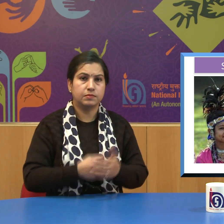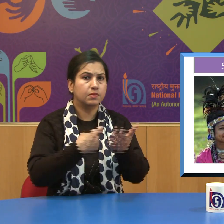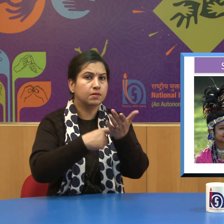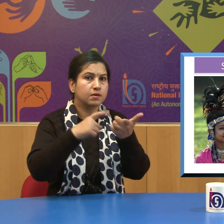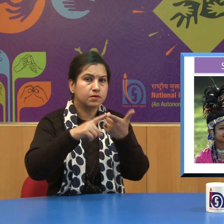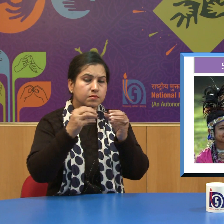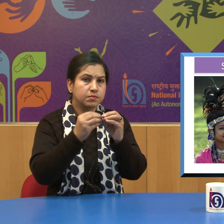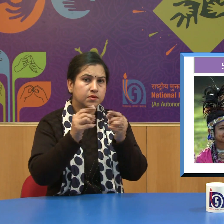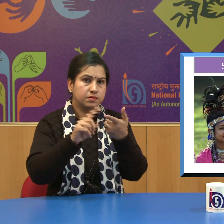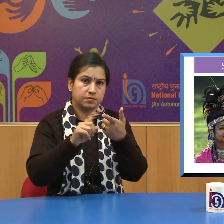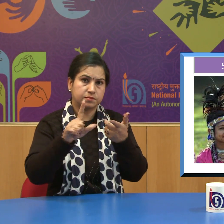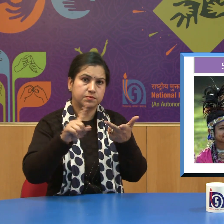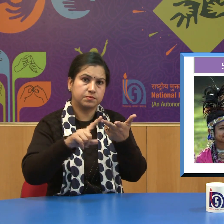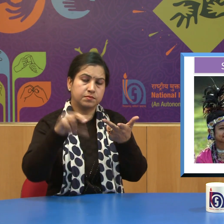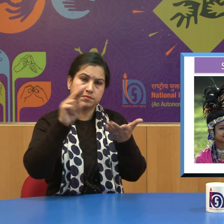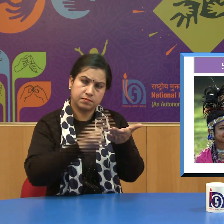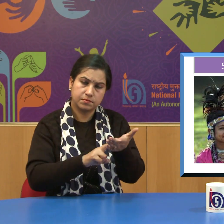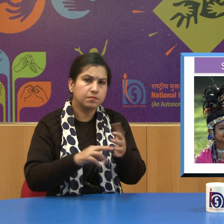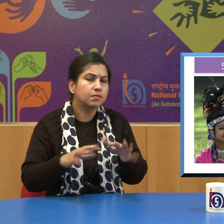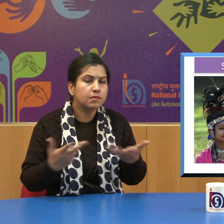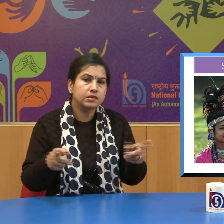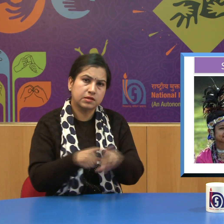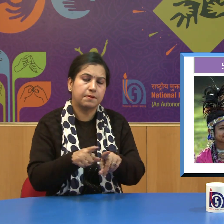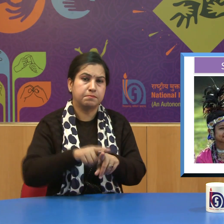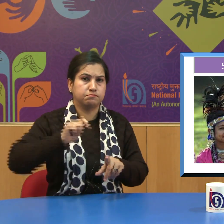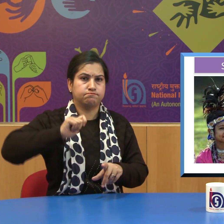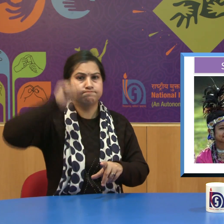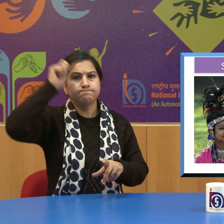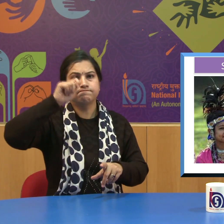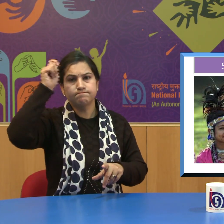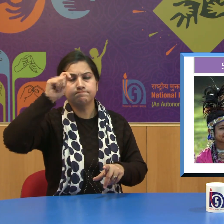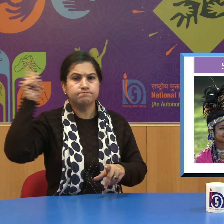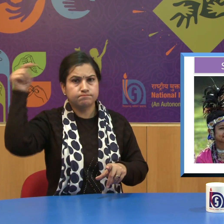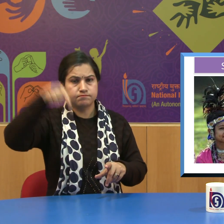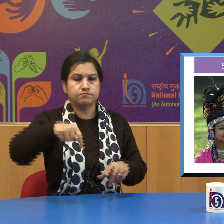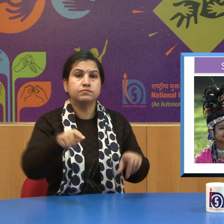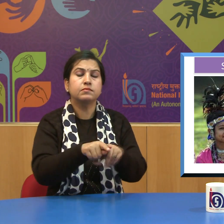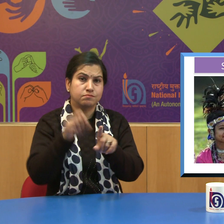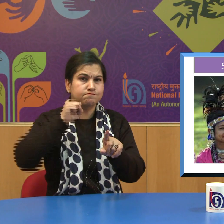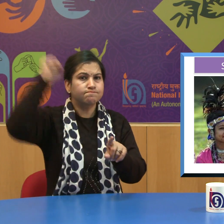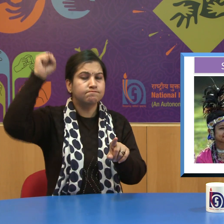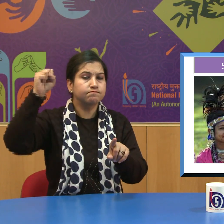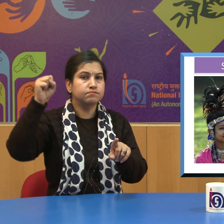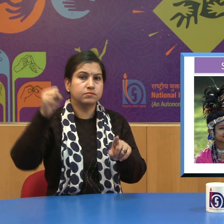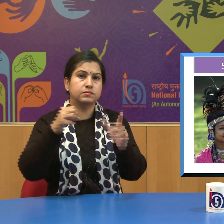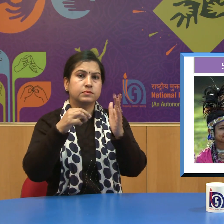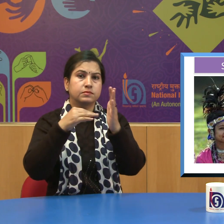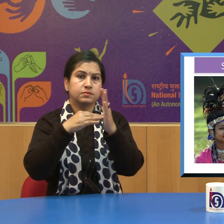Rebellion took place against the British and the zamindars who exploited the